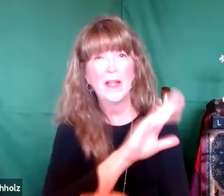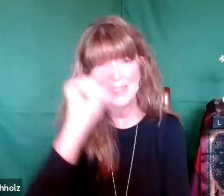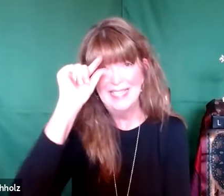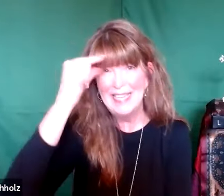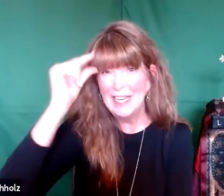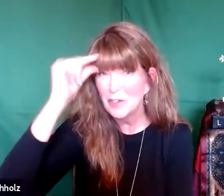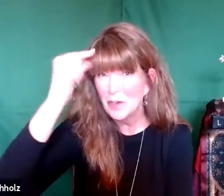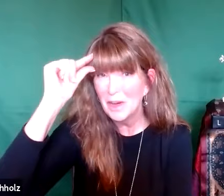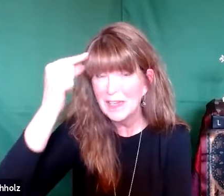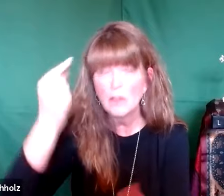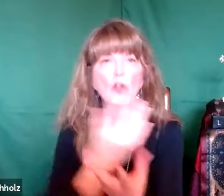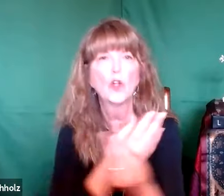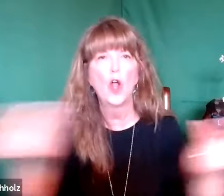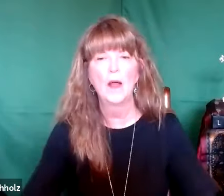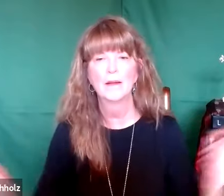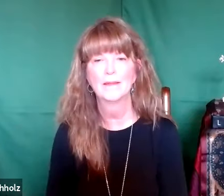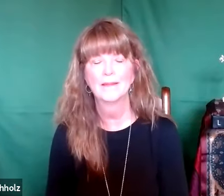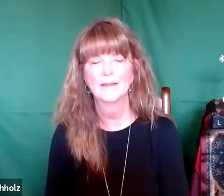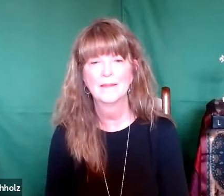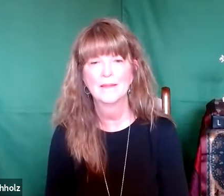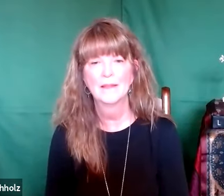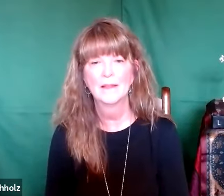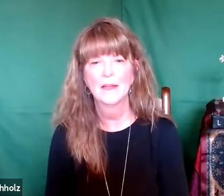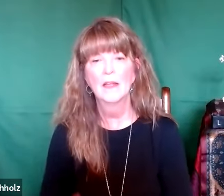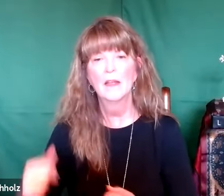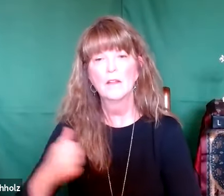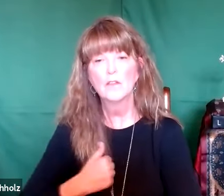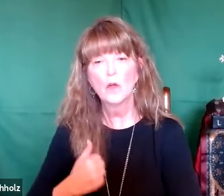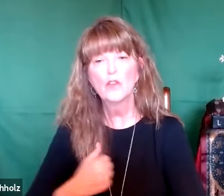were gone. All of his ignorance was gone.